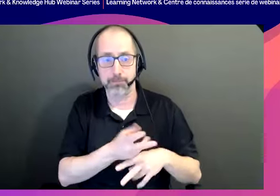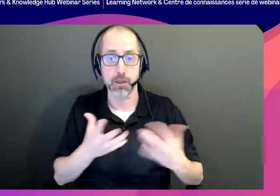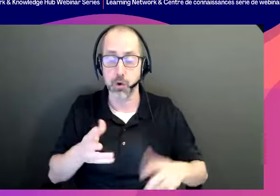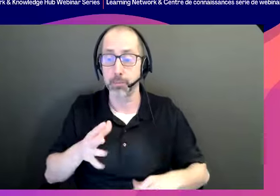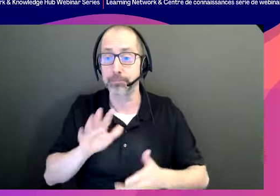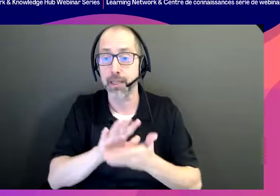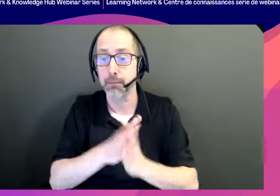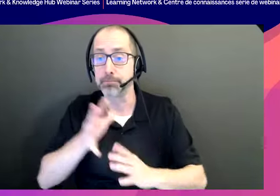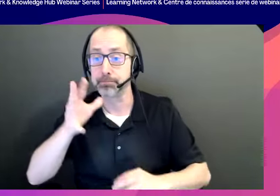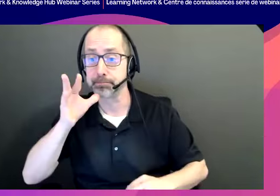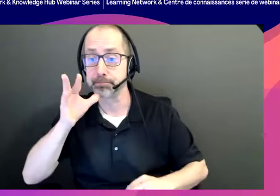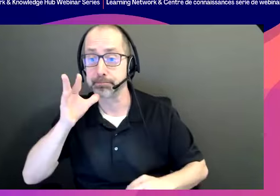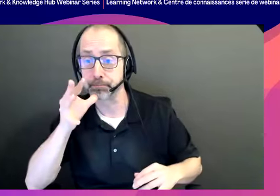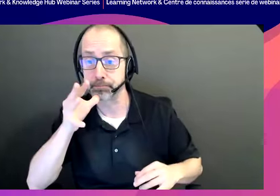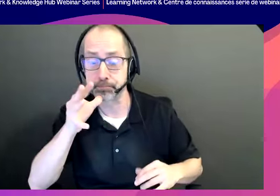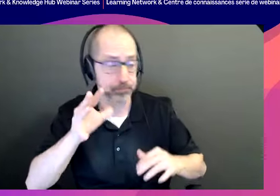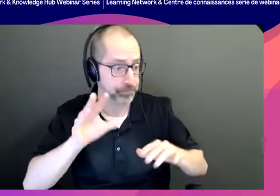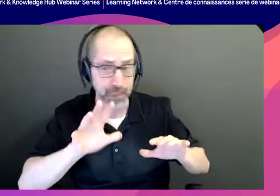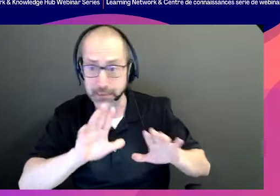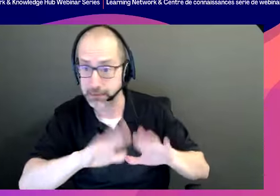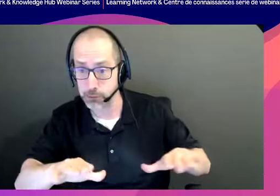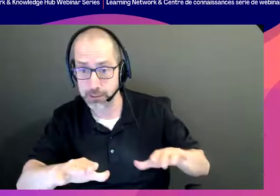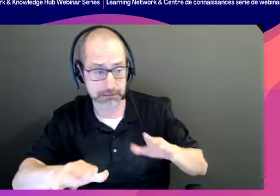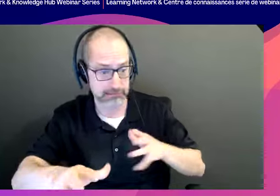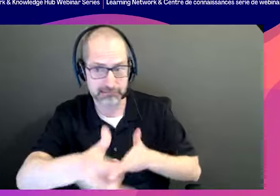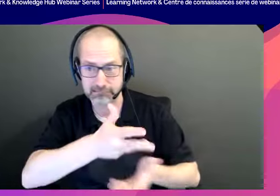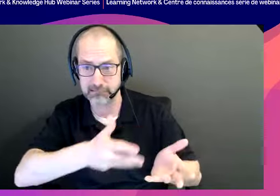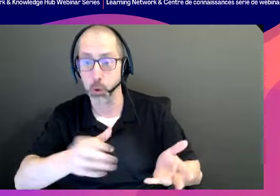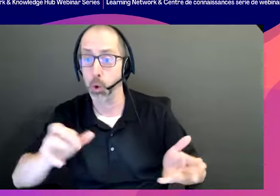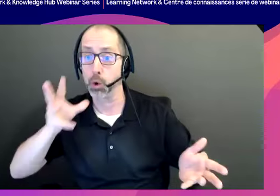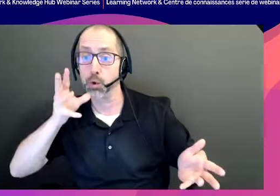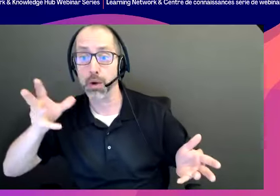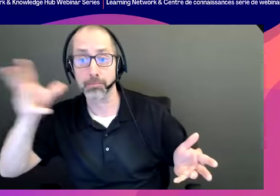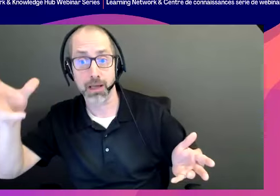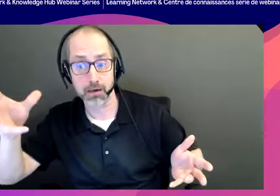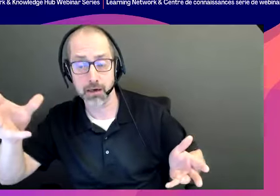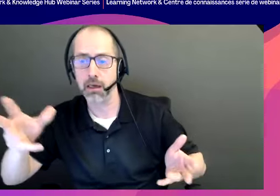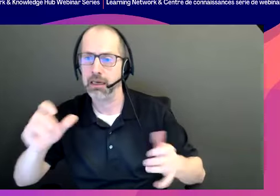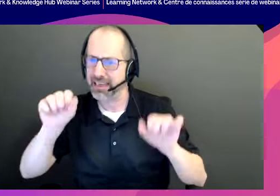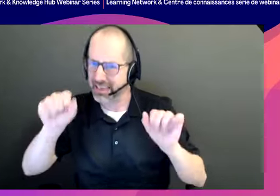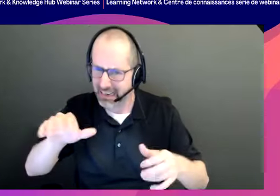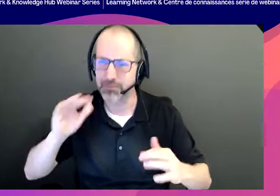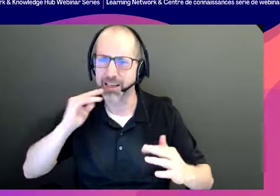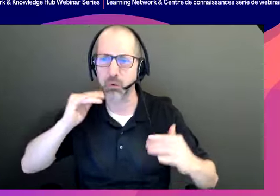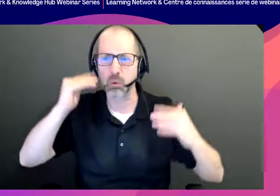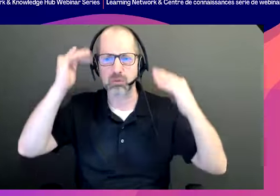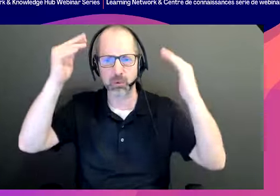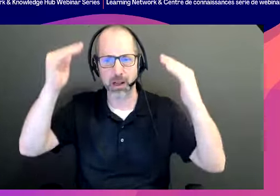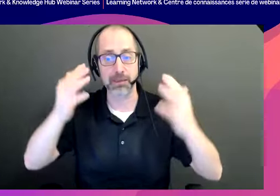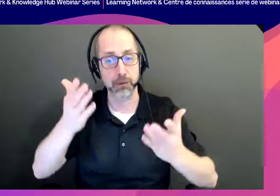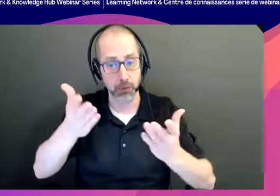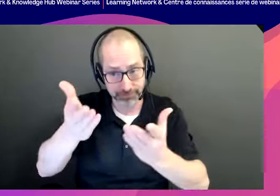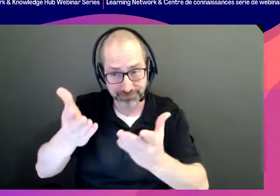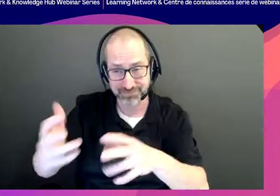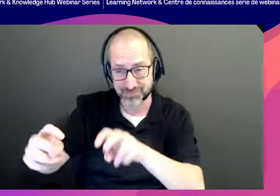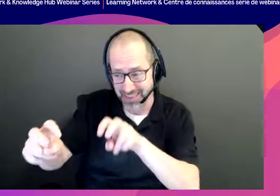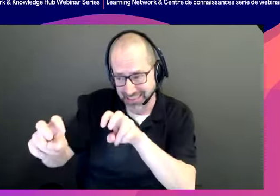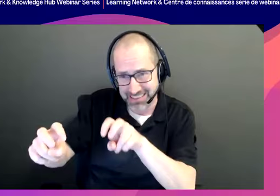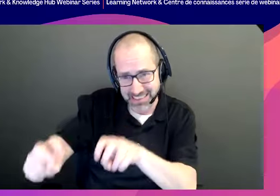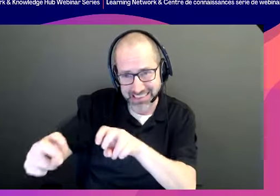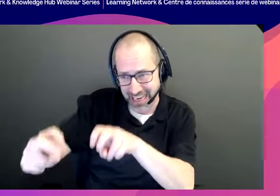overwhelming, never mind being a mother. So a grandmother, you know, so maybe sit down and create a care plan.